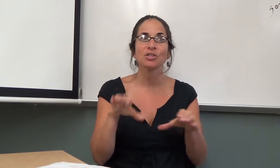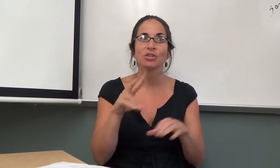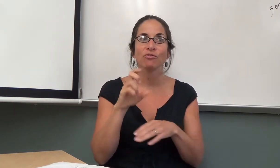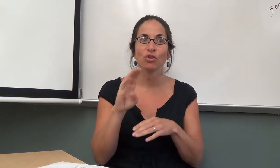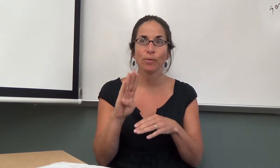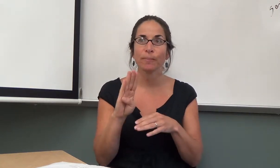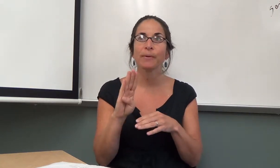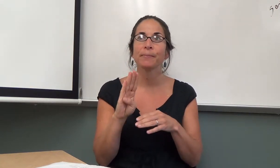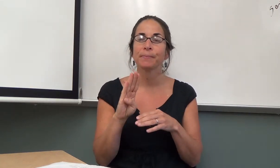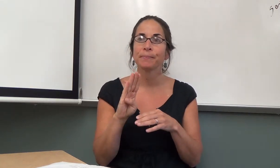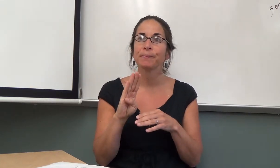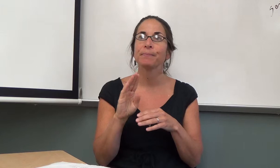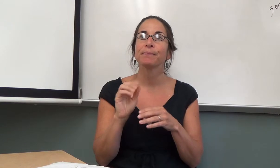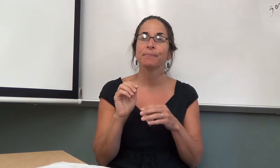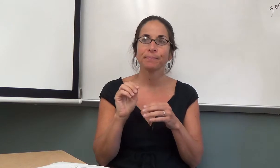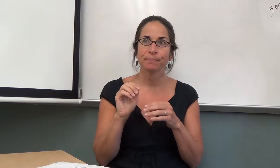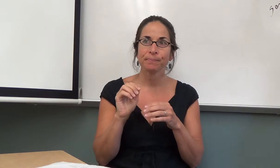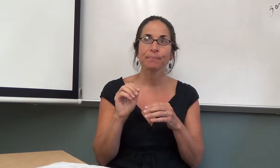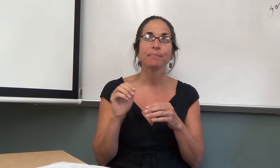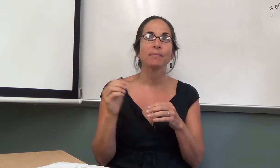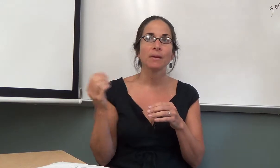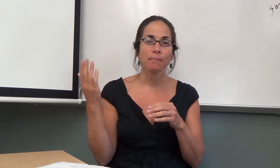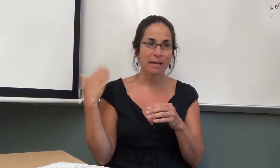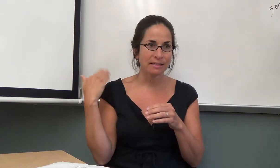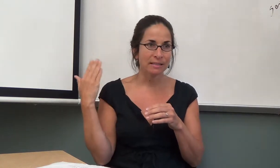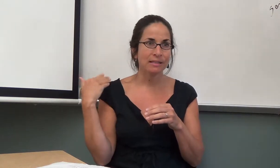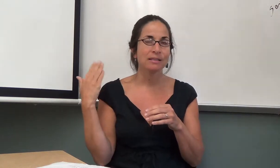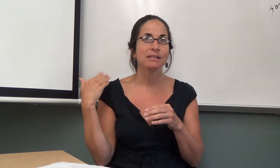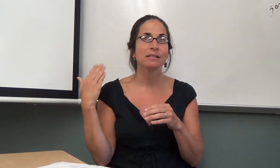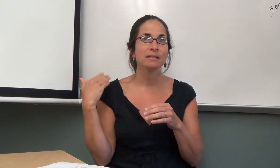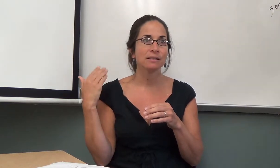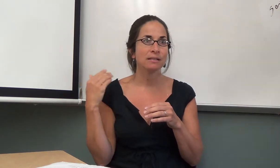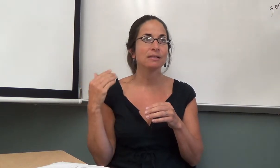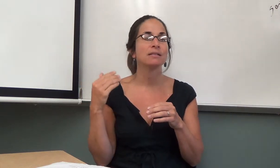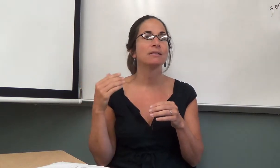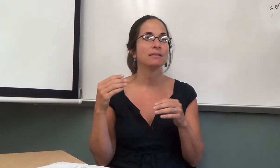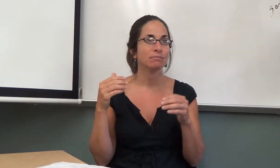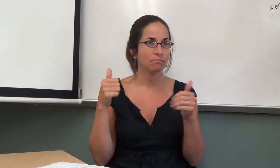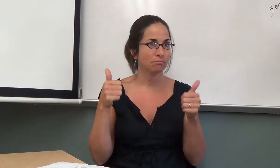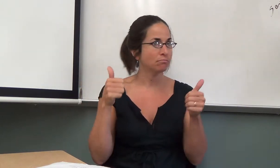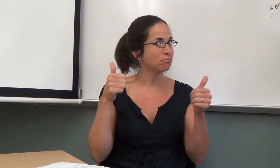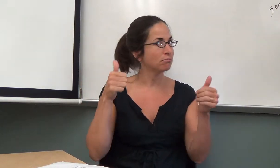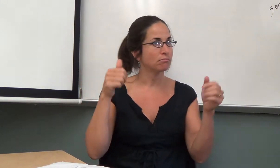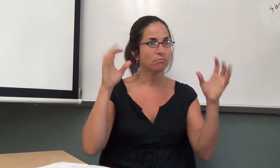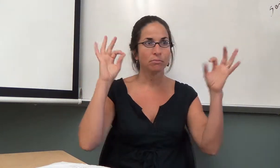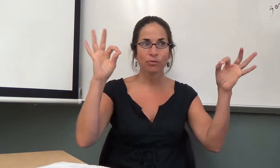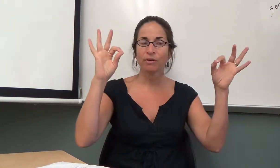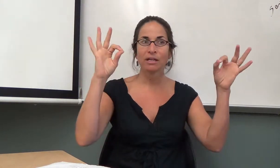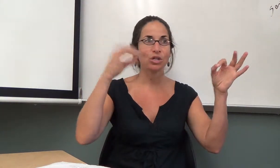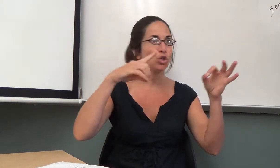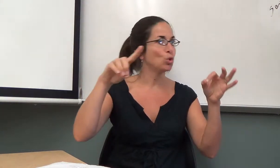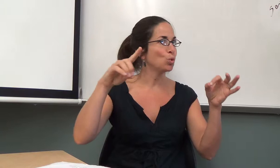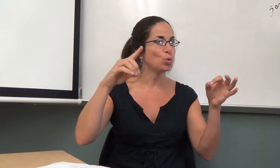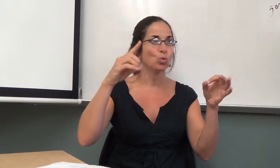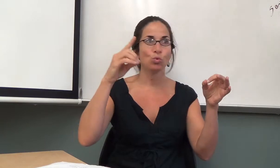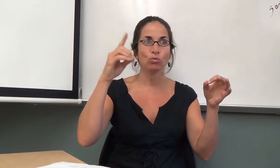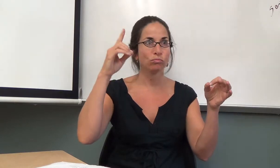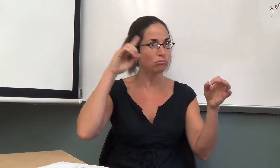tense. Past tense. Nice job, Joseph, throwing that in there. Look at you guys. Like, you're scholars. You're learning this like it's nobody's business so fast.